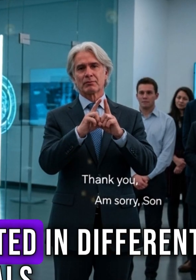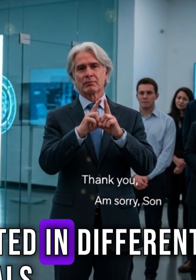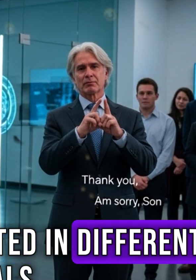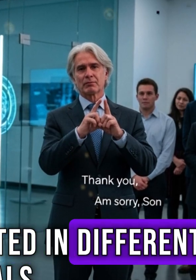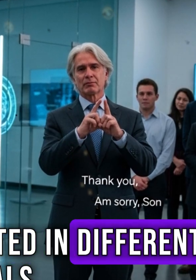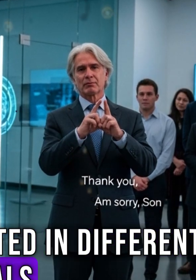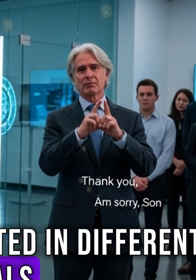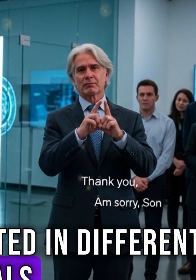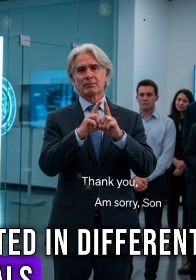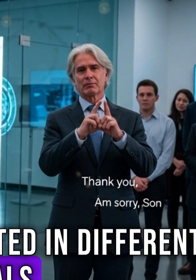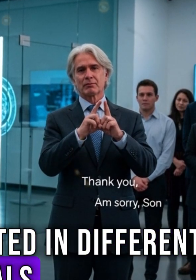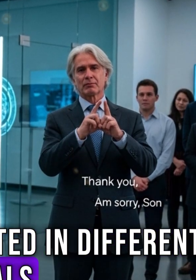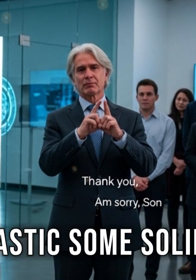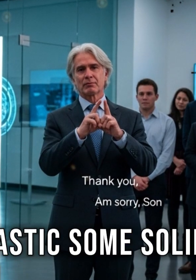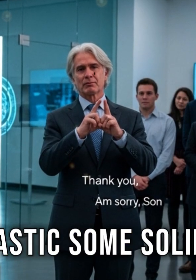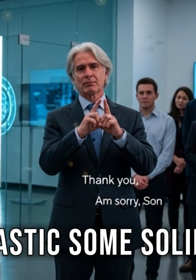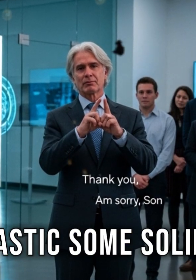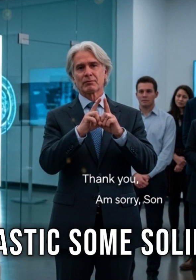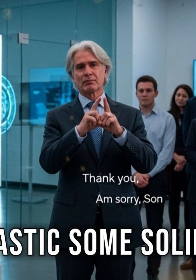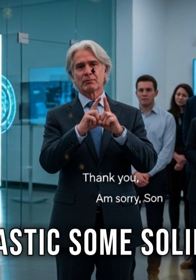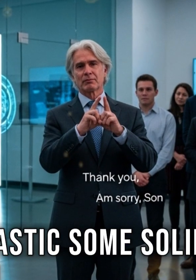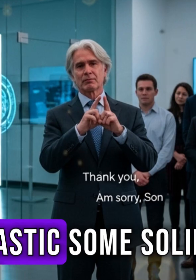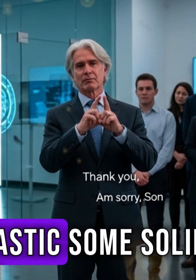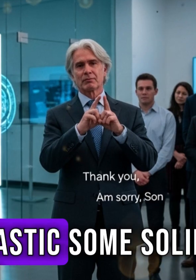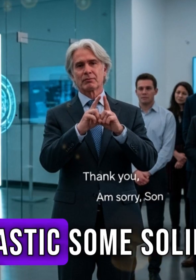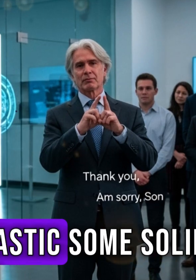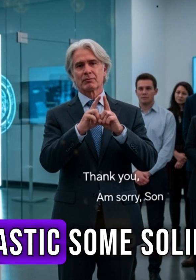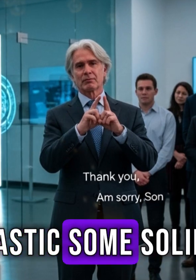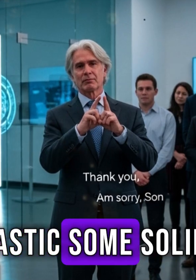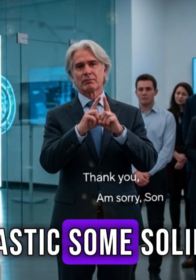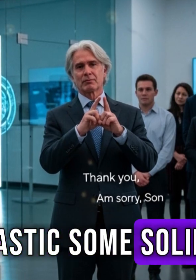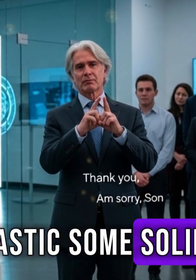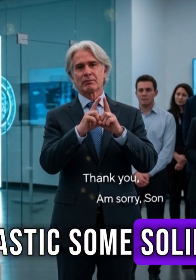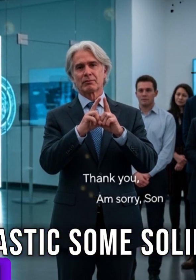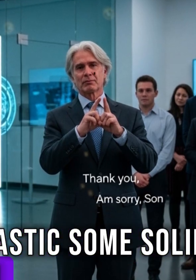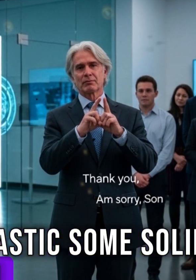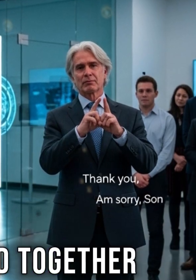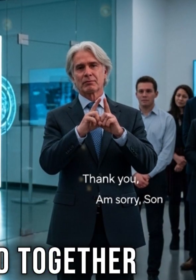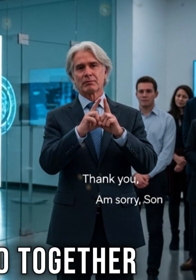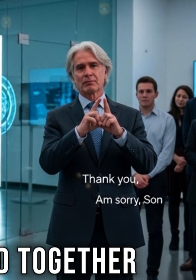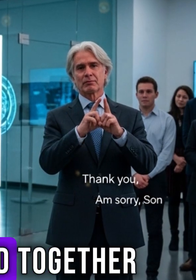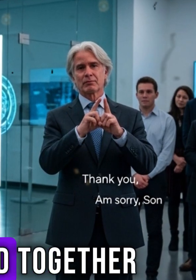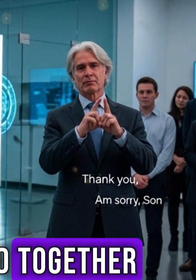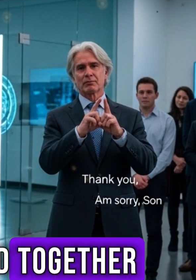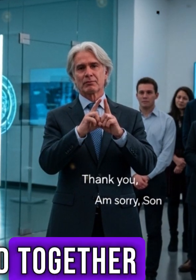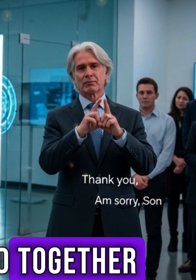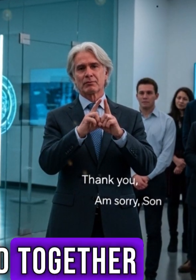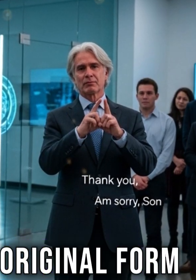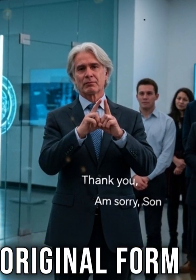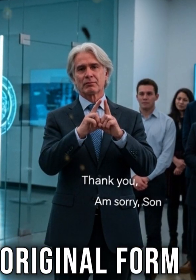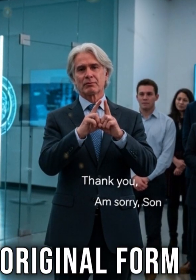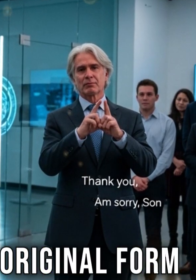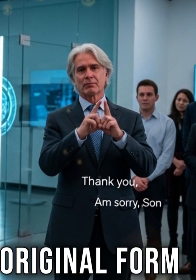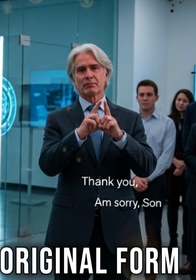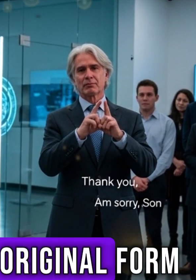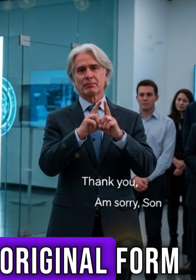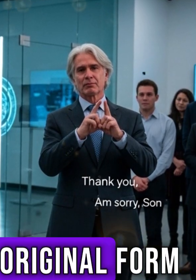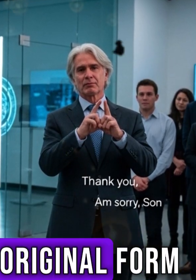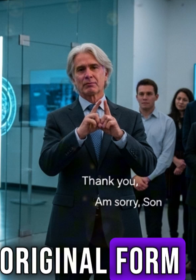in different materials, some translucent plastic, some solid metal, and when pieced together, they revealed the original